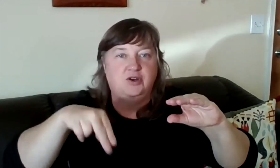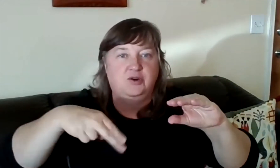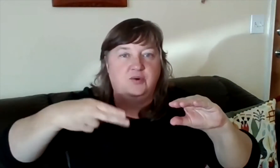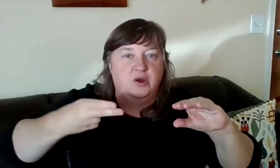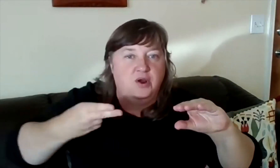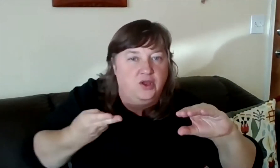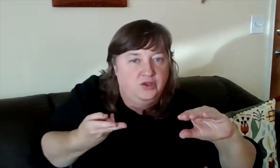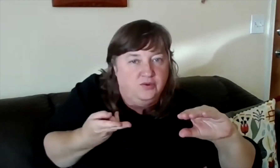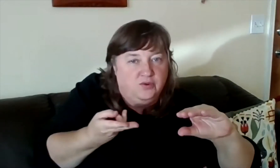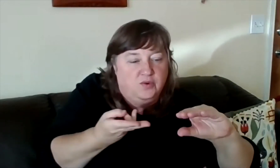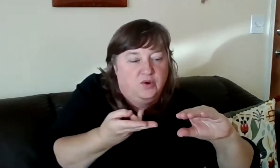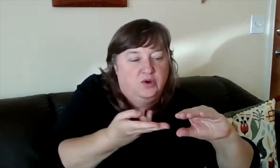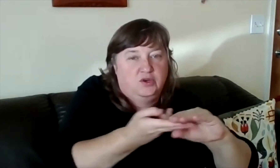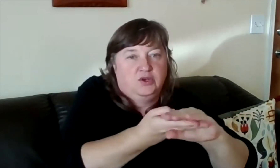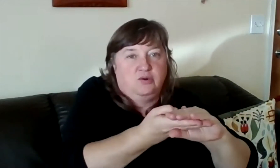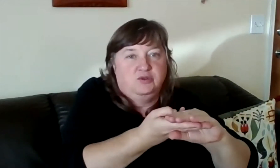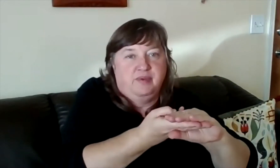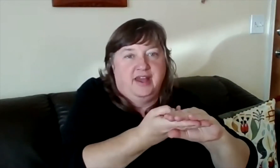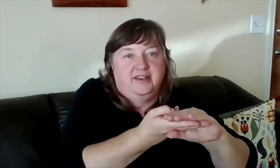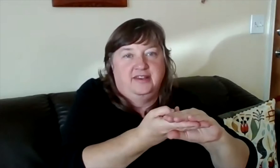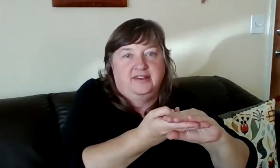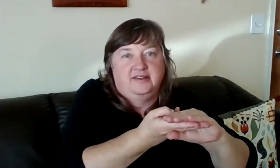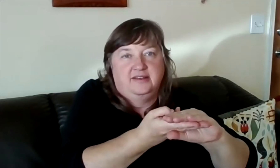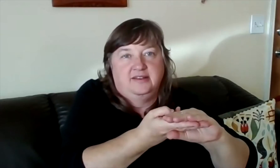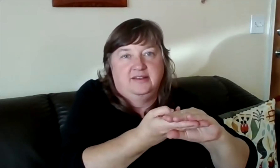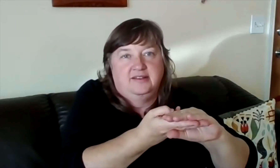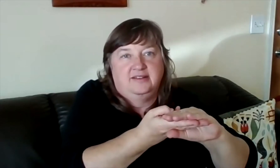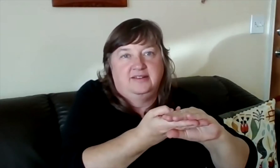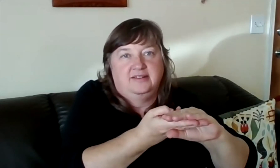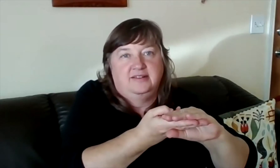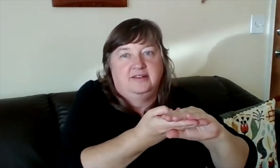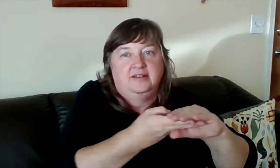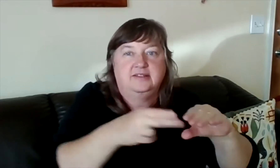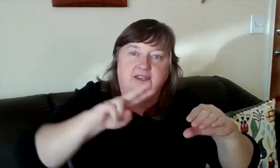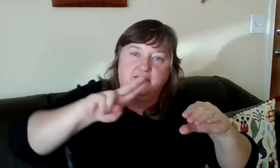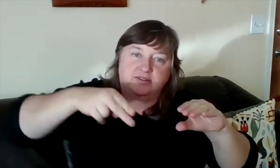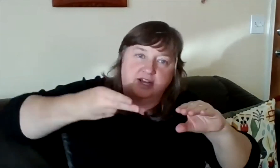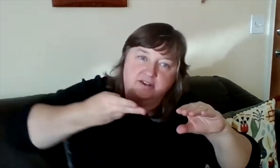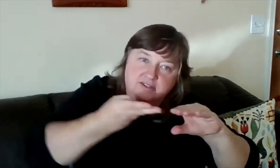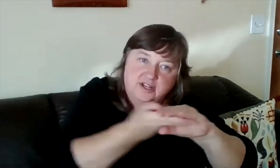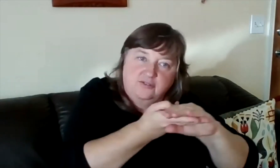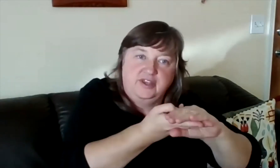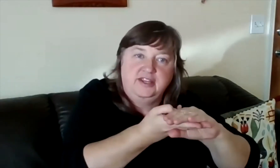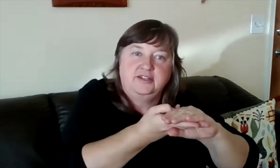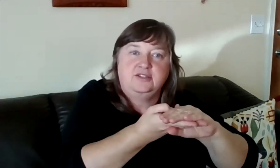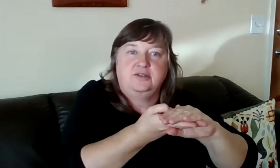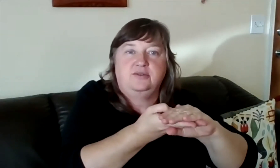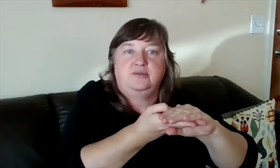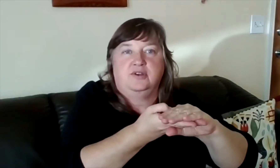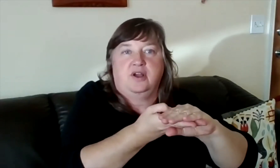so you go to bed. It's like you tuck yourself into your